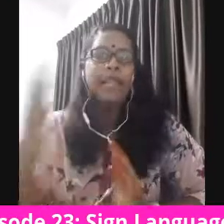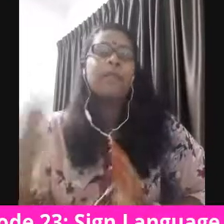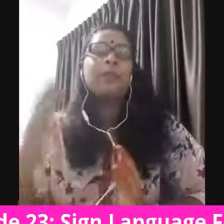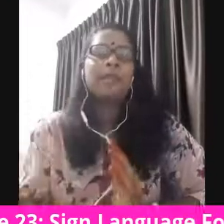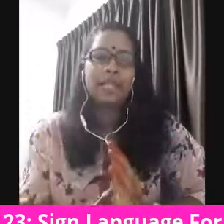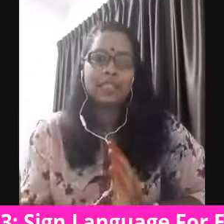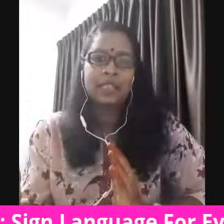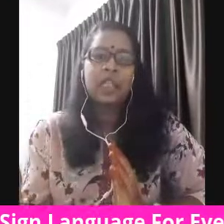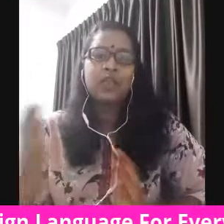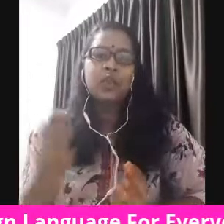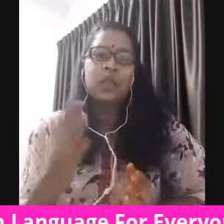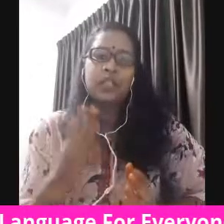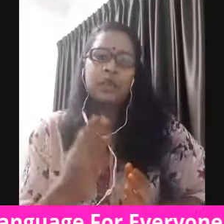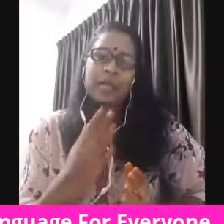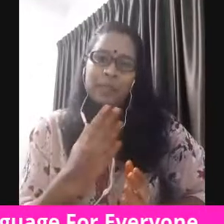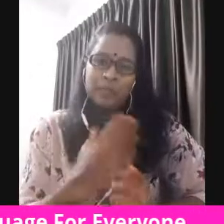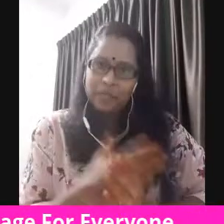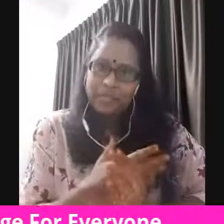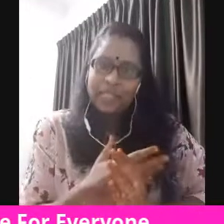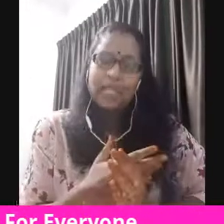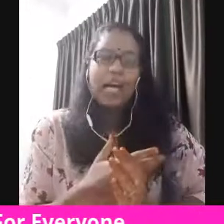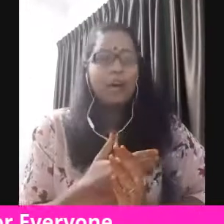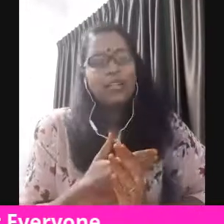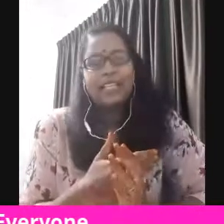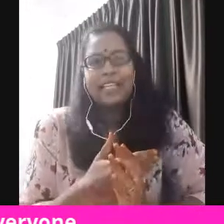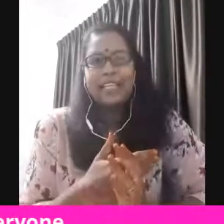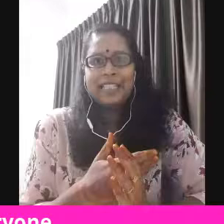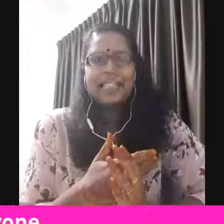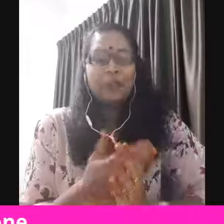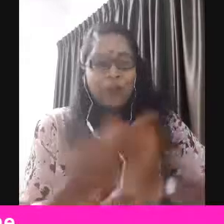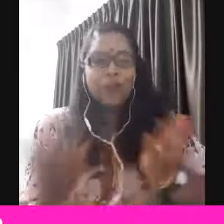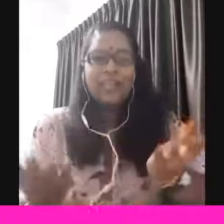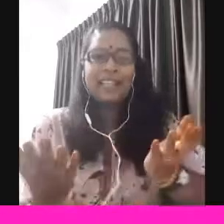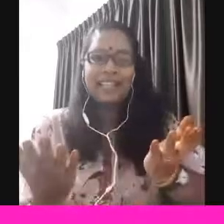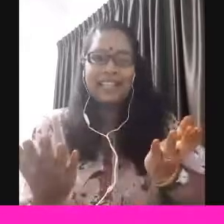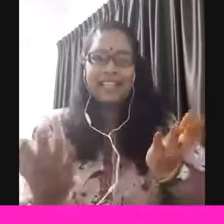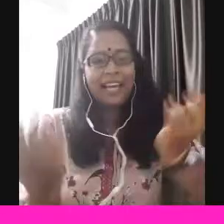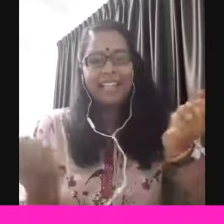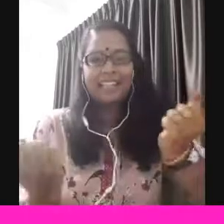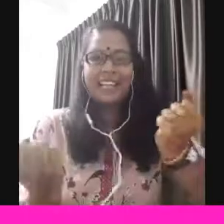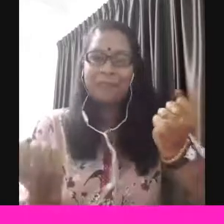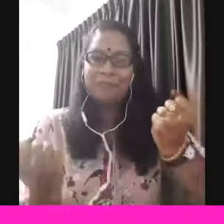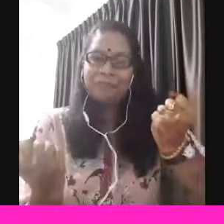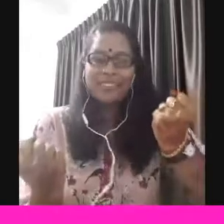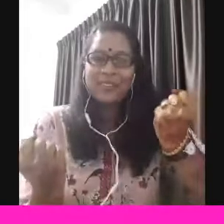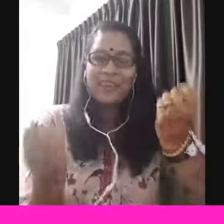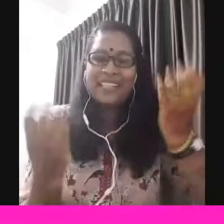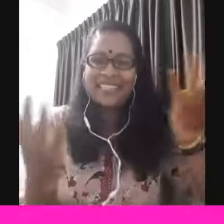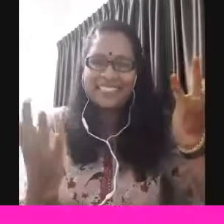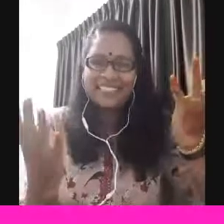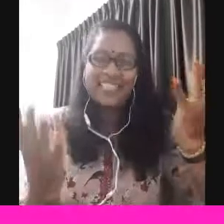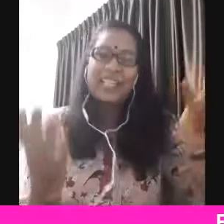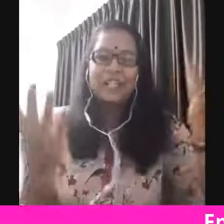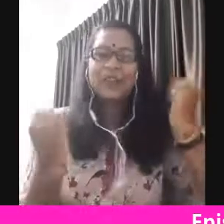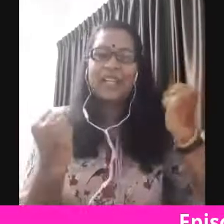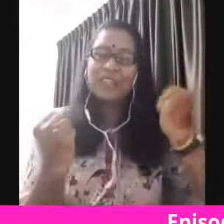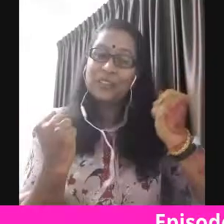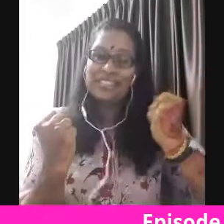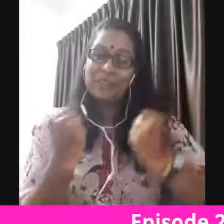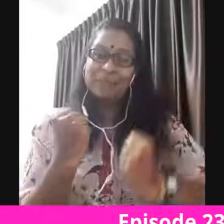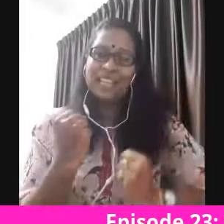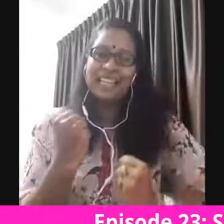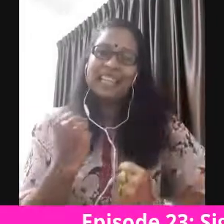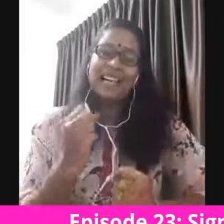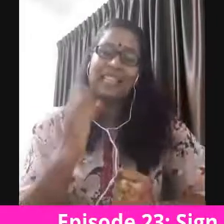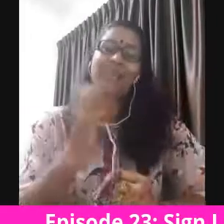our SPM result. So according to my Mhm. SPM result, okay, they say you can take that, and then I'm so excited. So I took